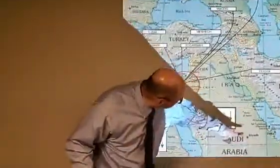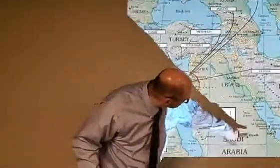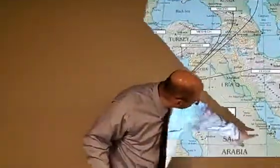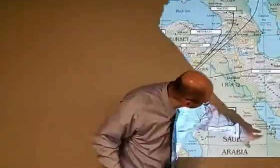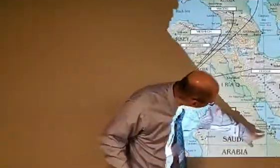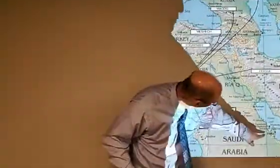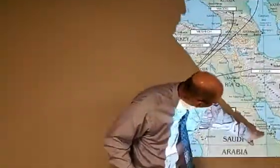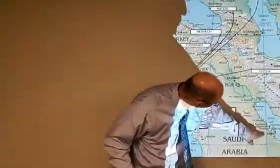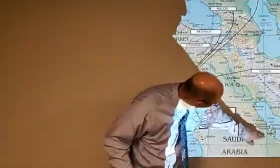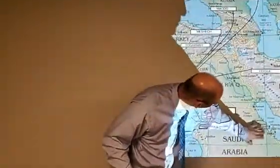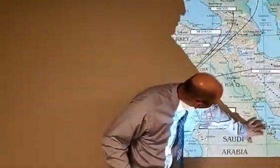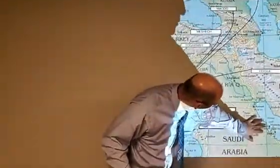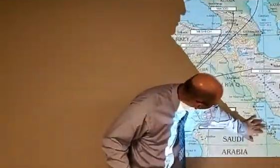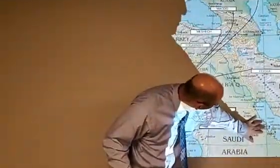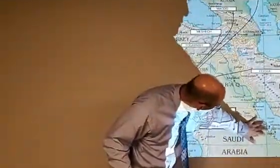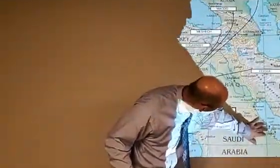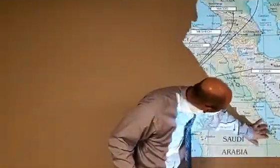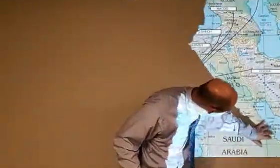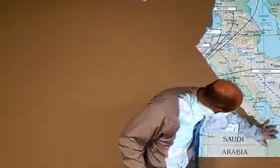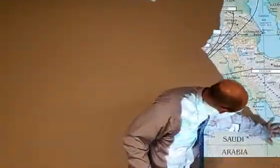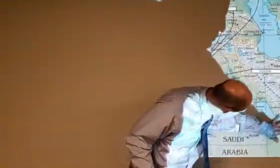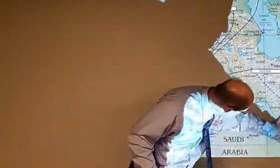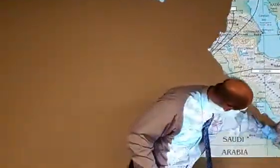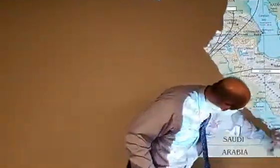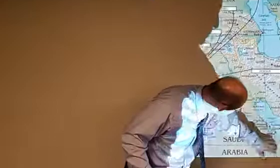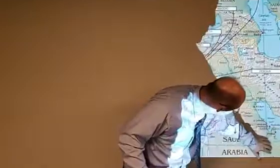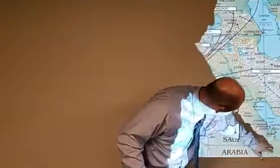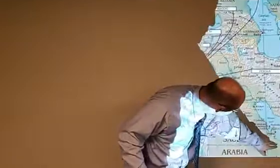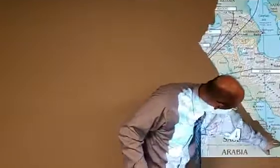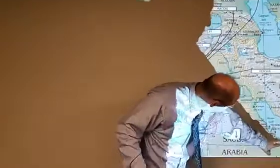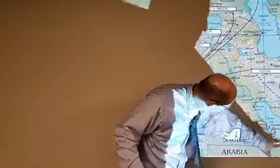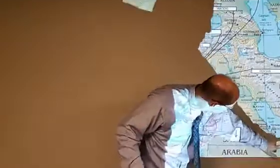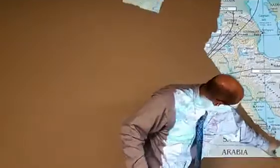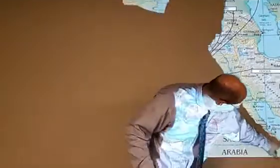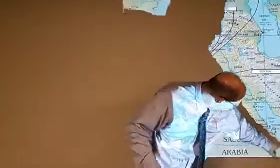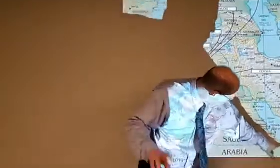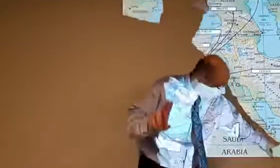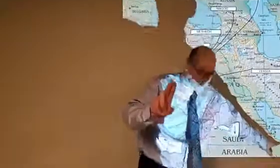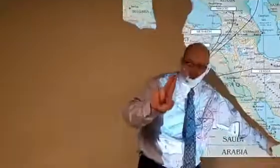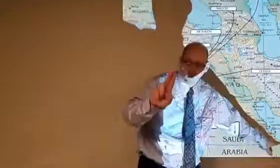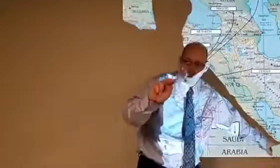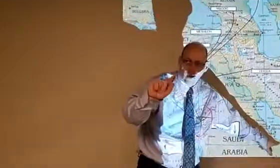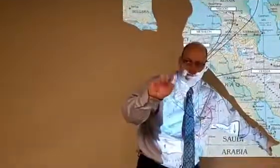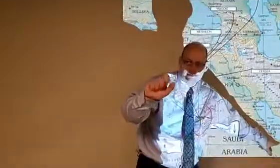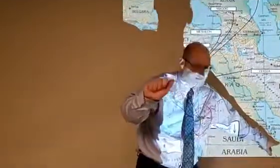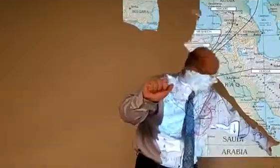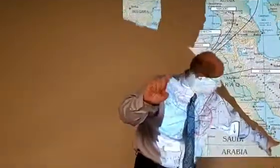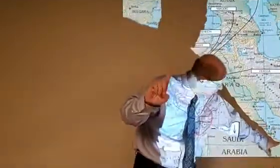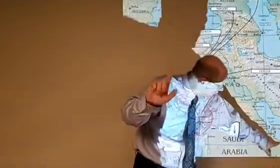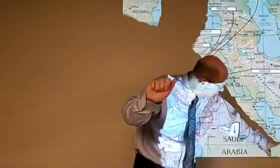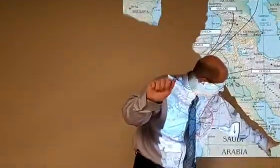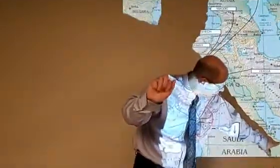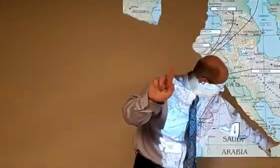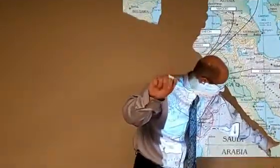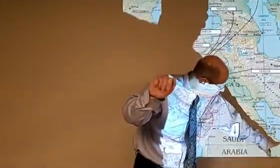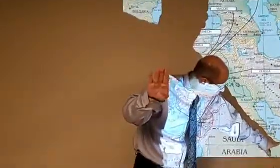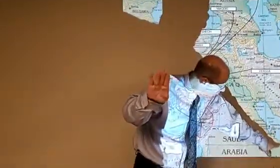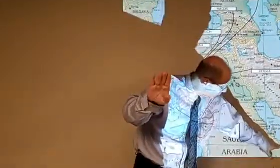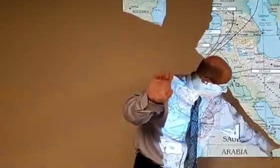If you look at the name, let me find it. It says United